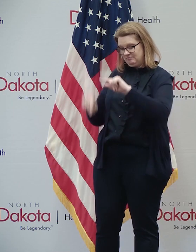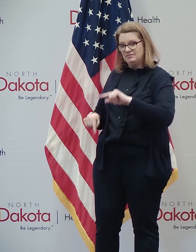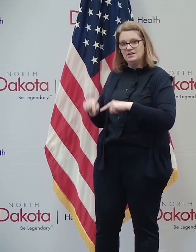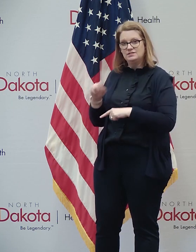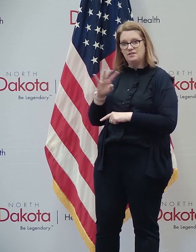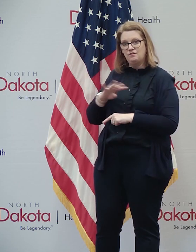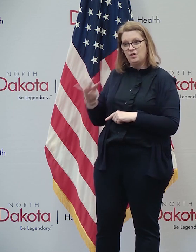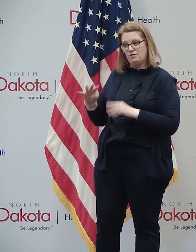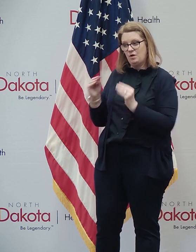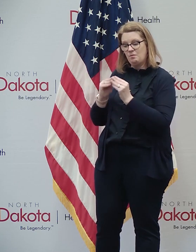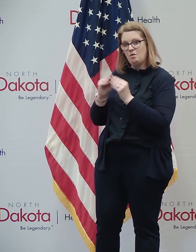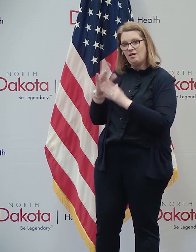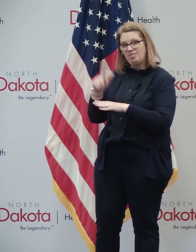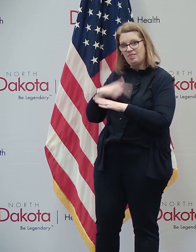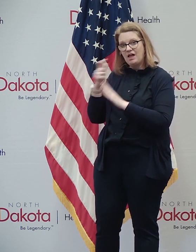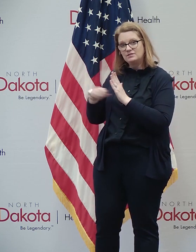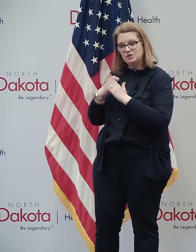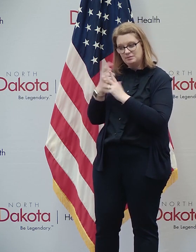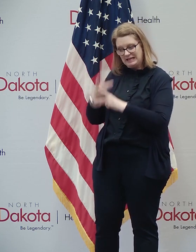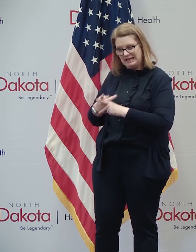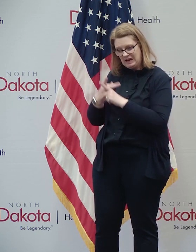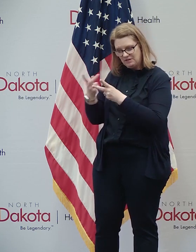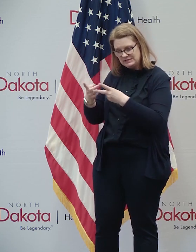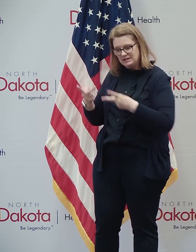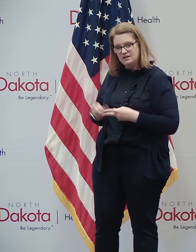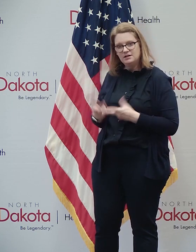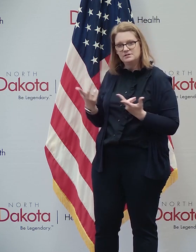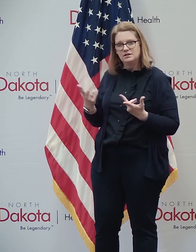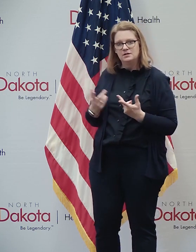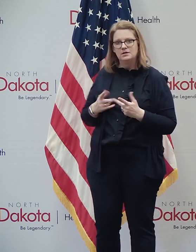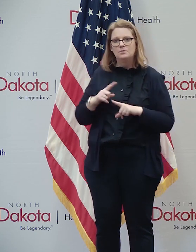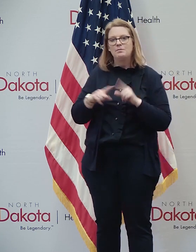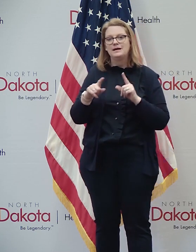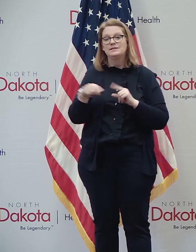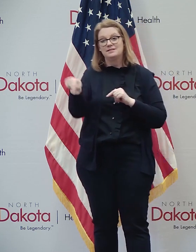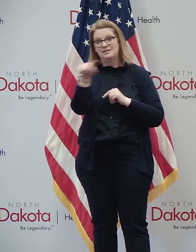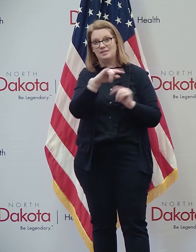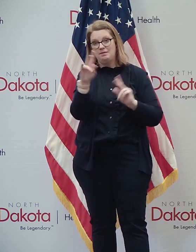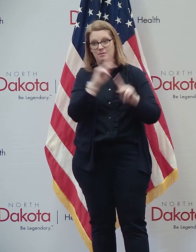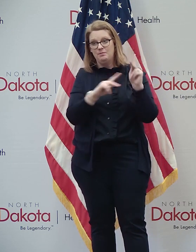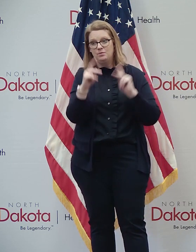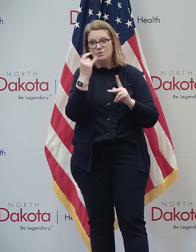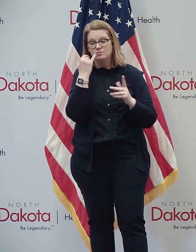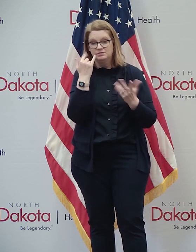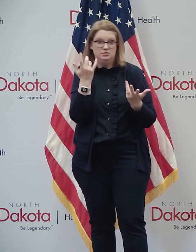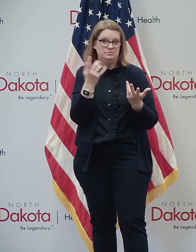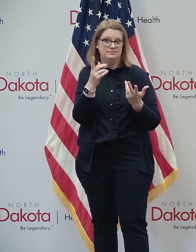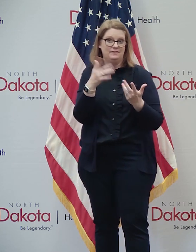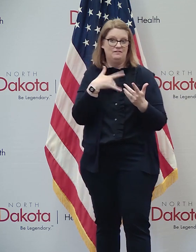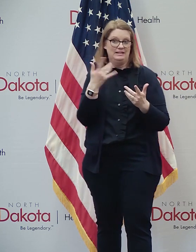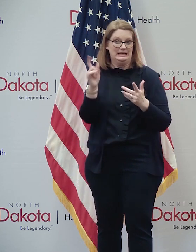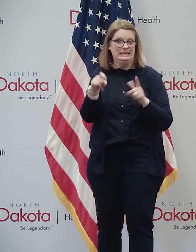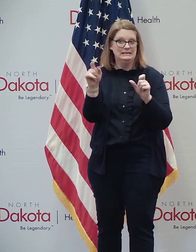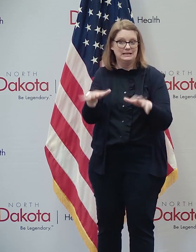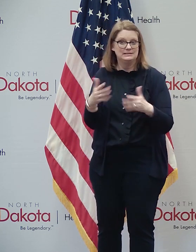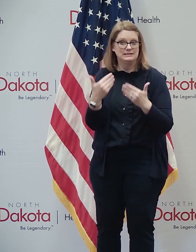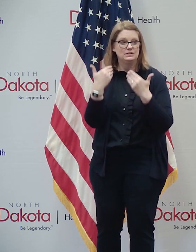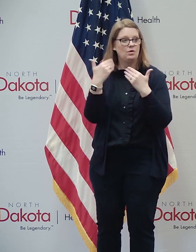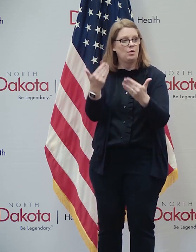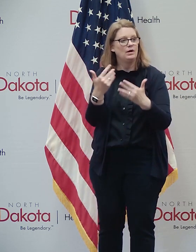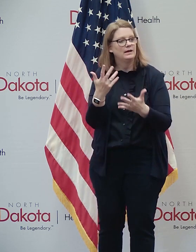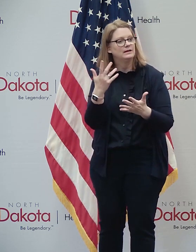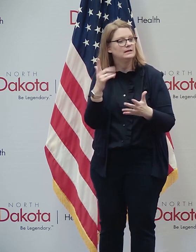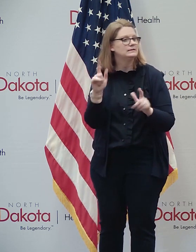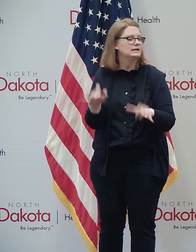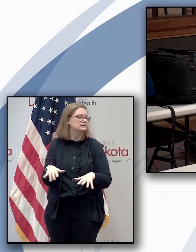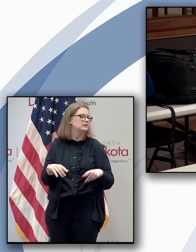it would be the reason for low test numbers. And we'll continue to do targeted outbound. We'll have numbers that are coming in because of the Red River Valley